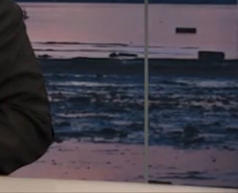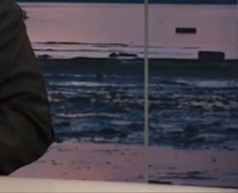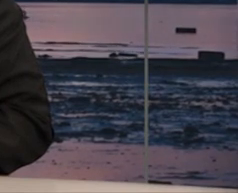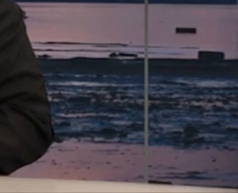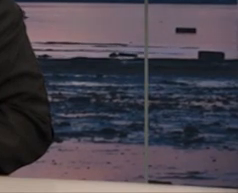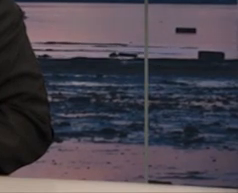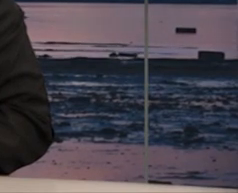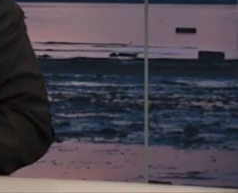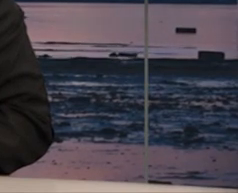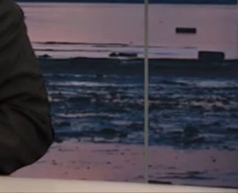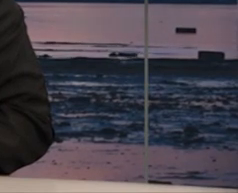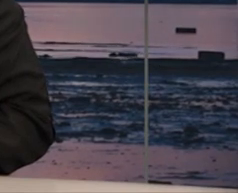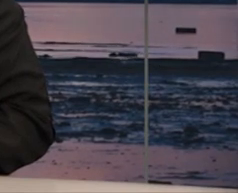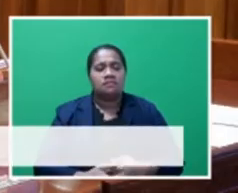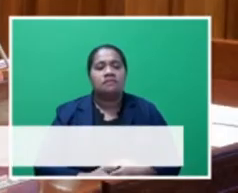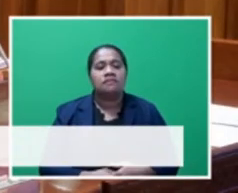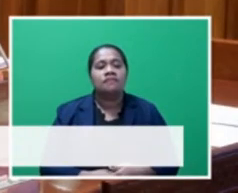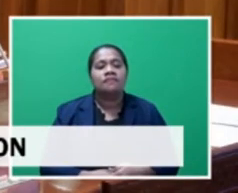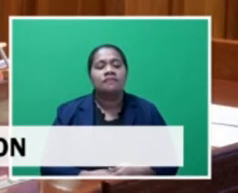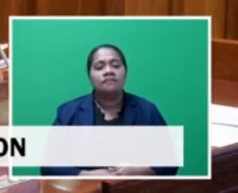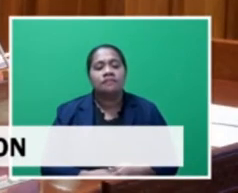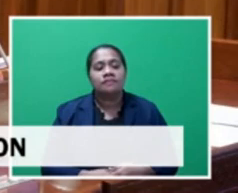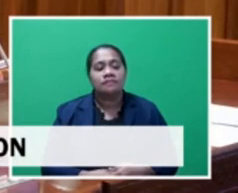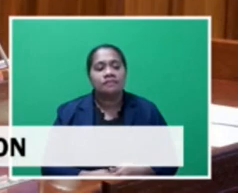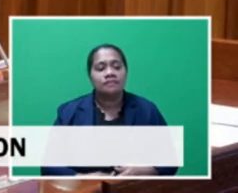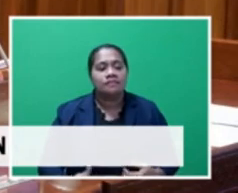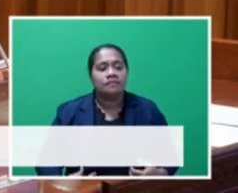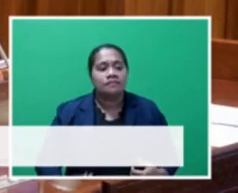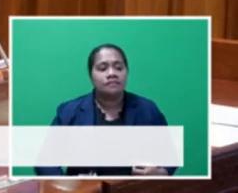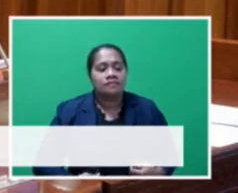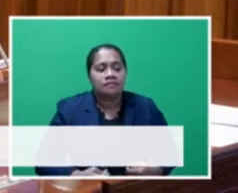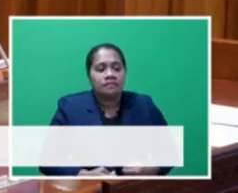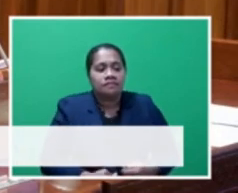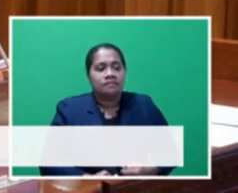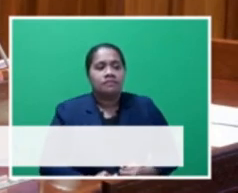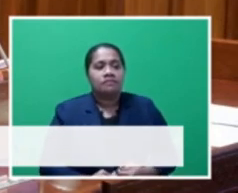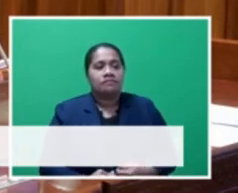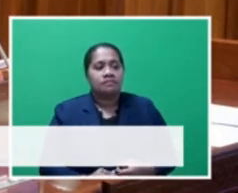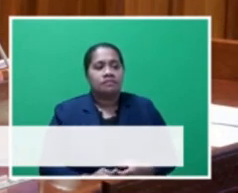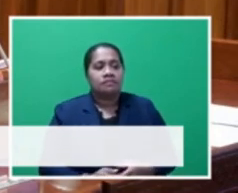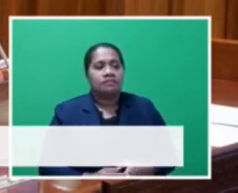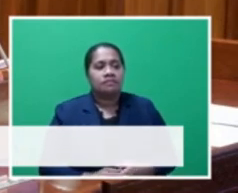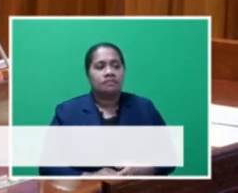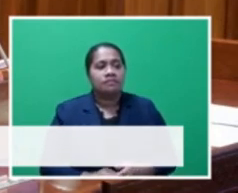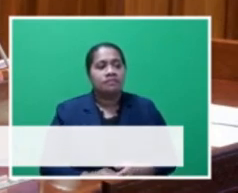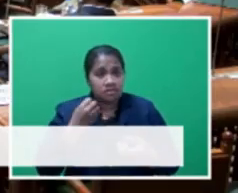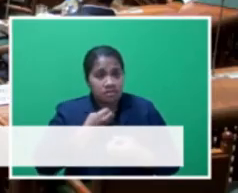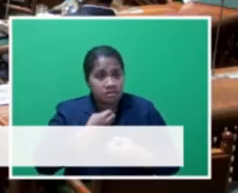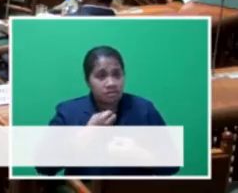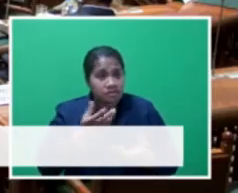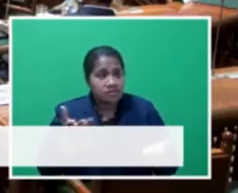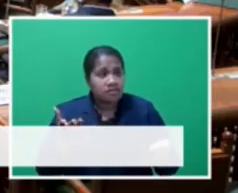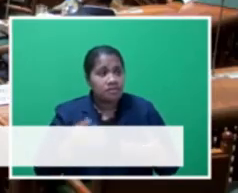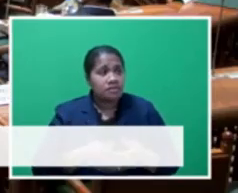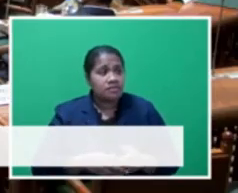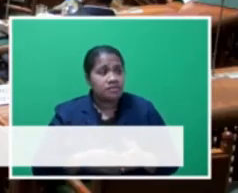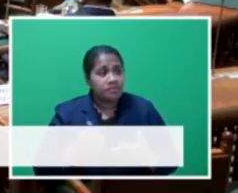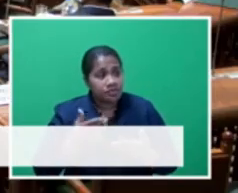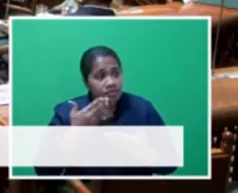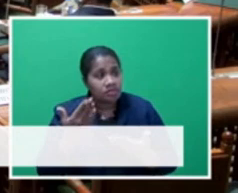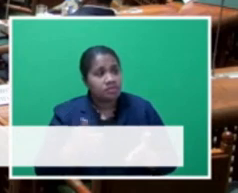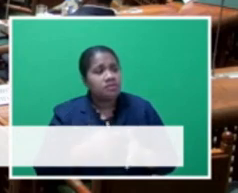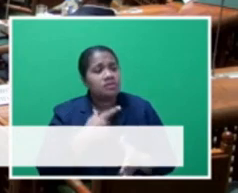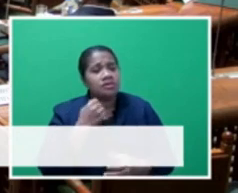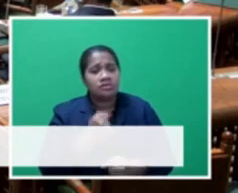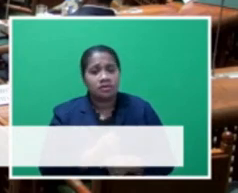of the COVID emergency. He says as soon as Parliament sits next and once passed, the legislation will allow for on-the-spot payment